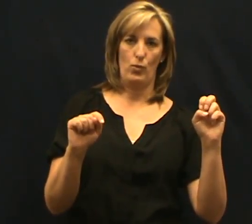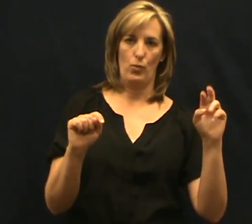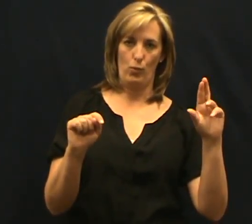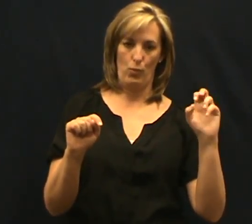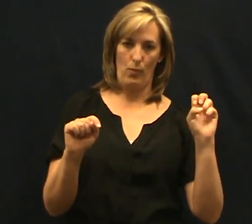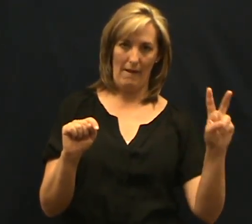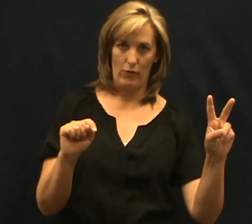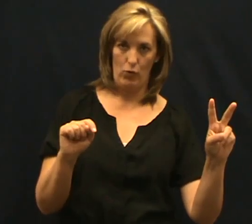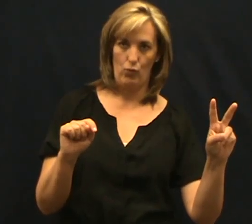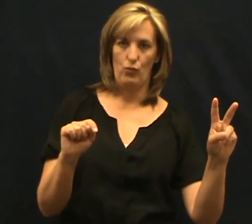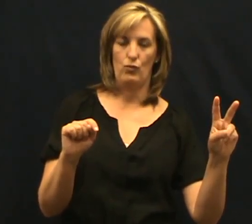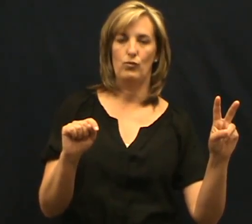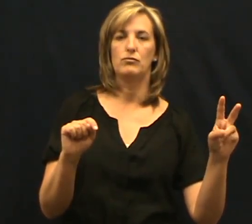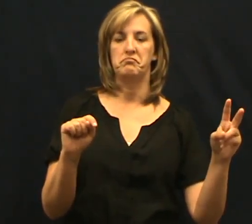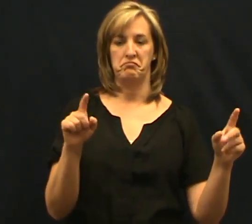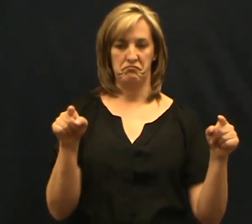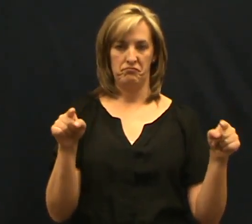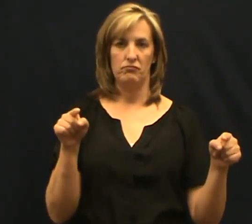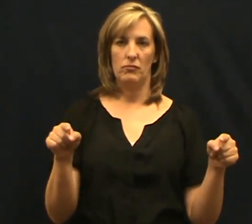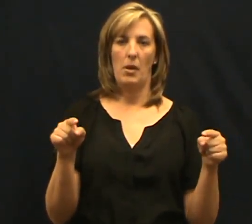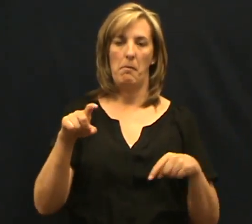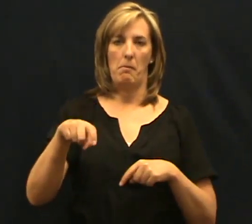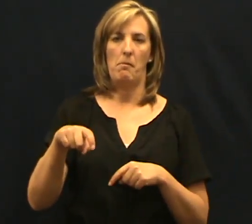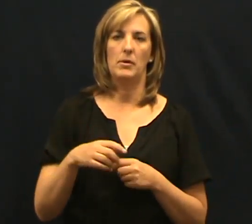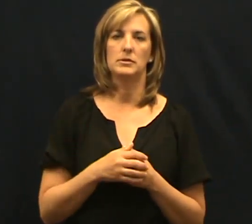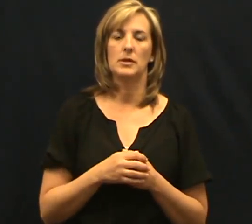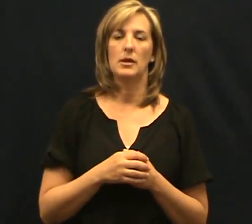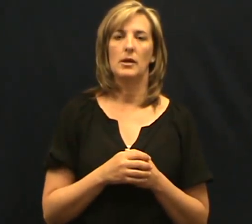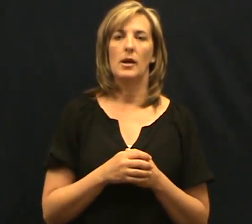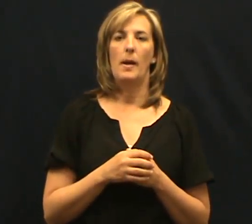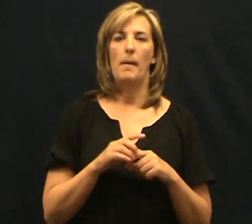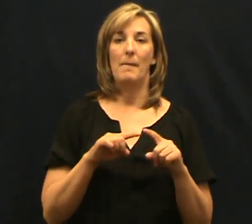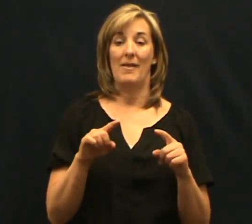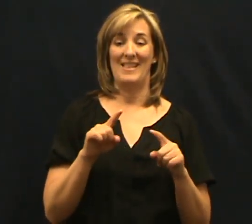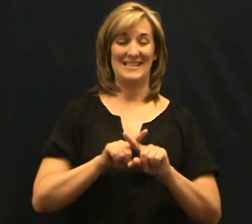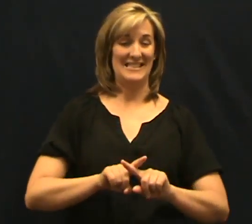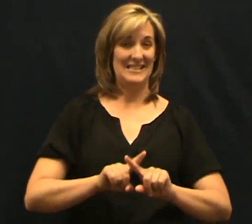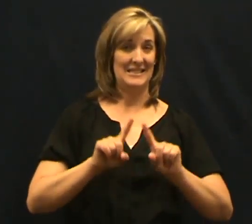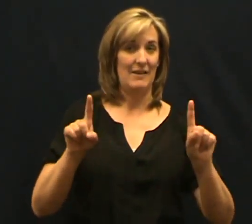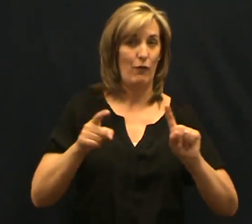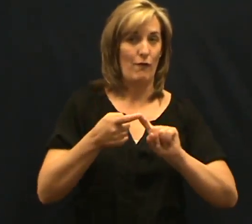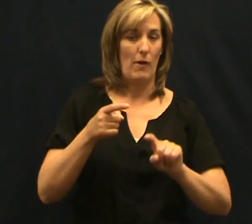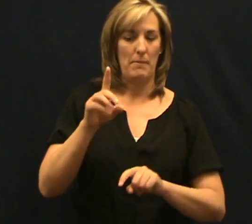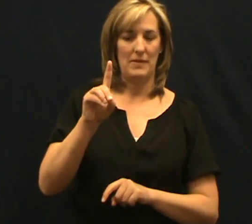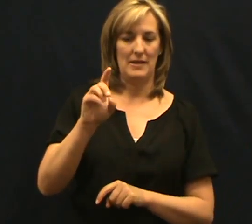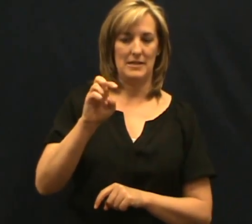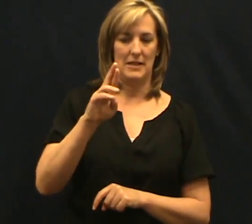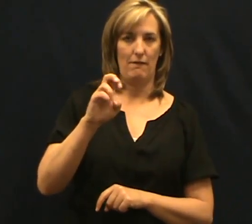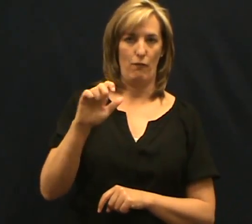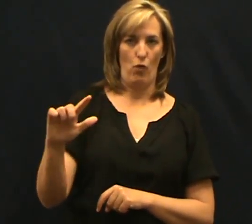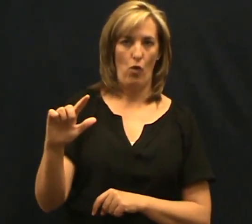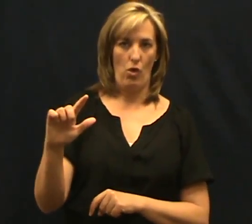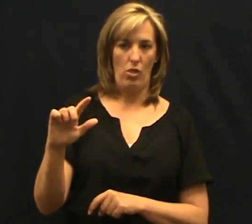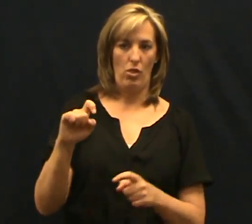Now recall how that's a little bit different from the deferral adjustment. In the deferral adjustments, when there was an